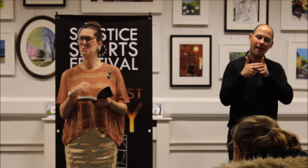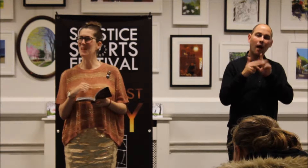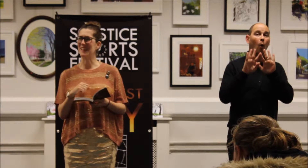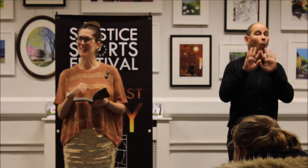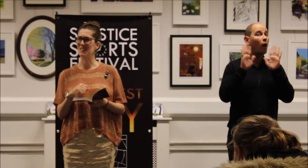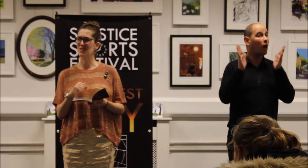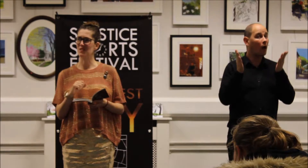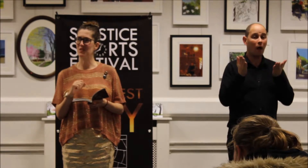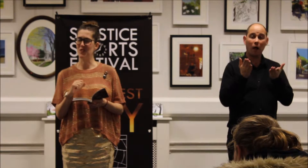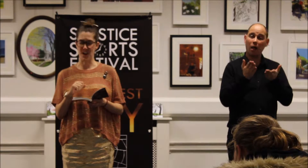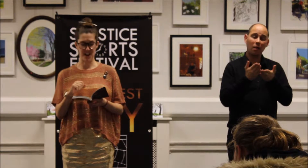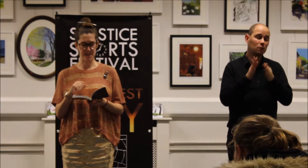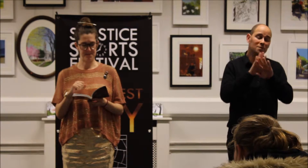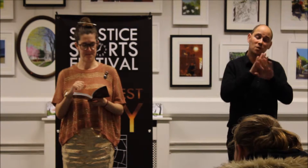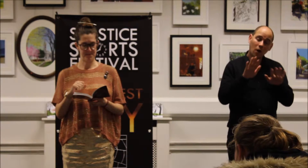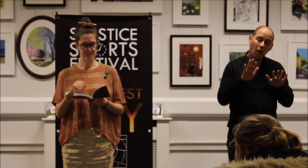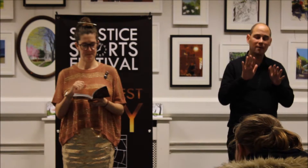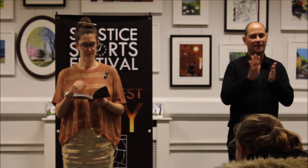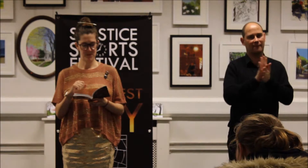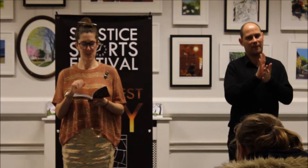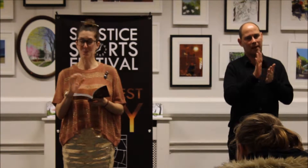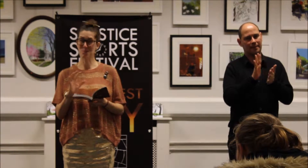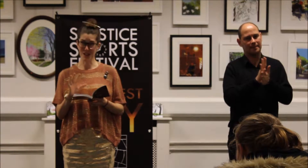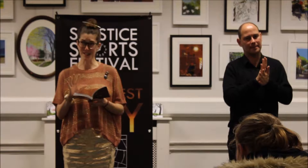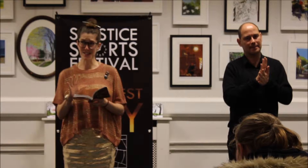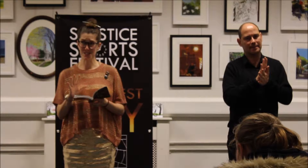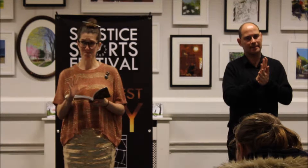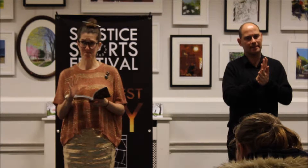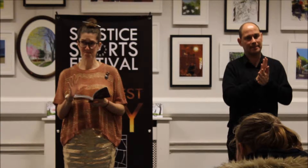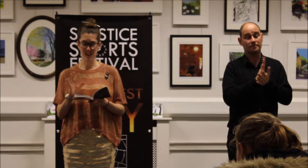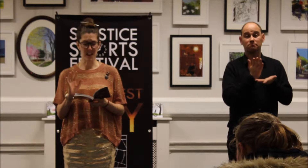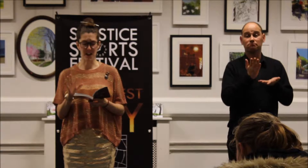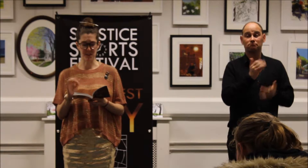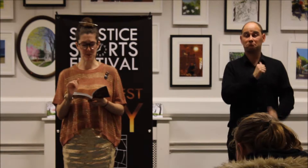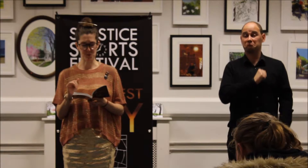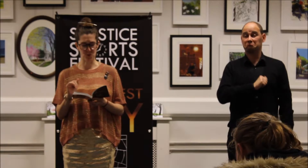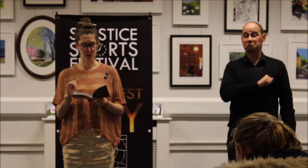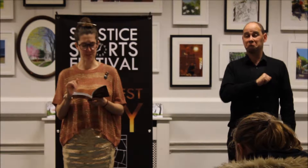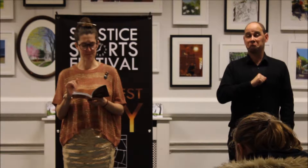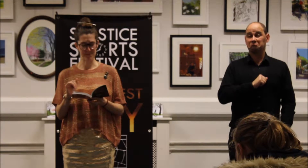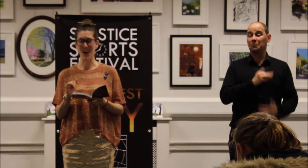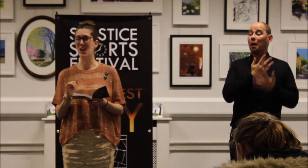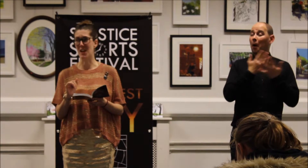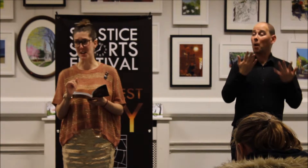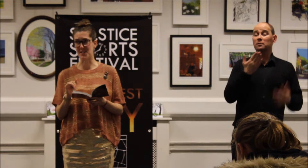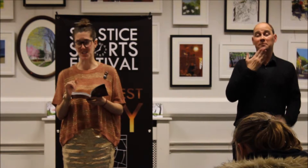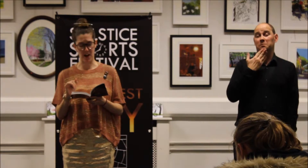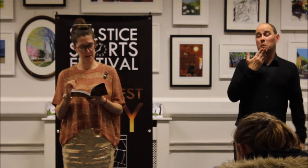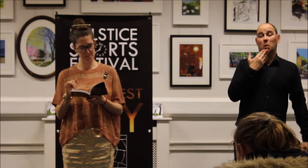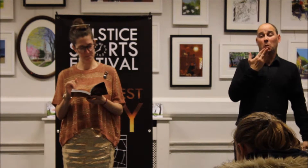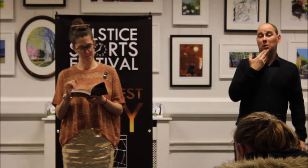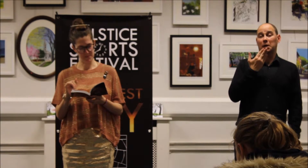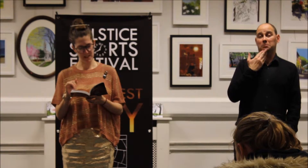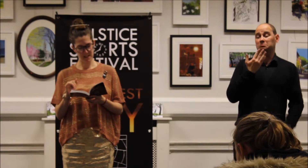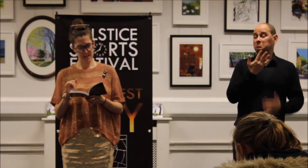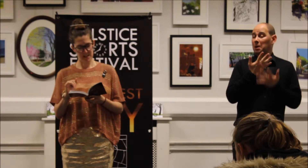strictly speaking, fun. To be blunt, a lot of it was boring, a lot of the